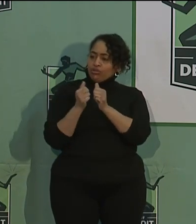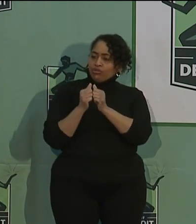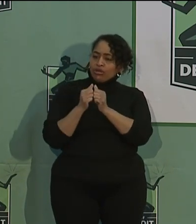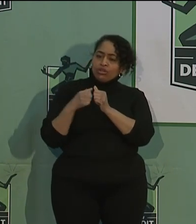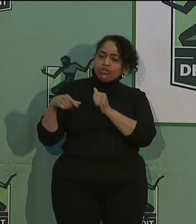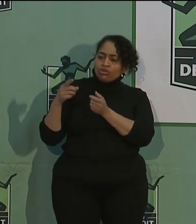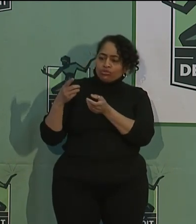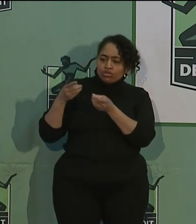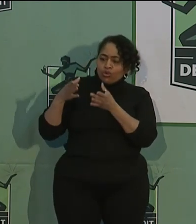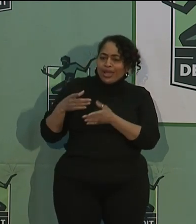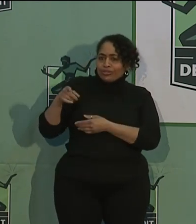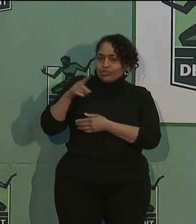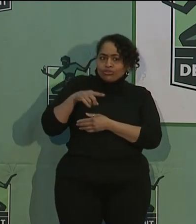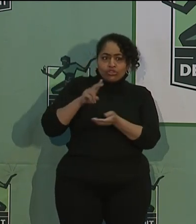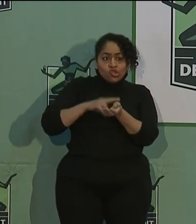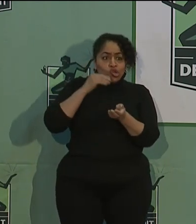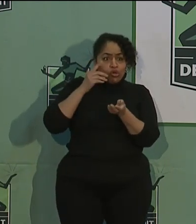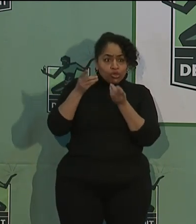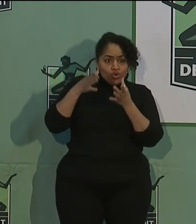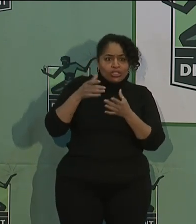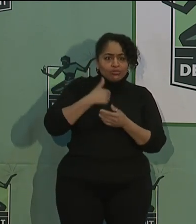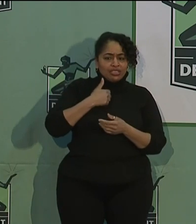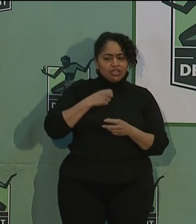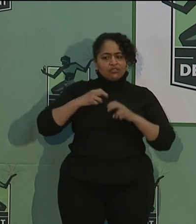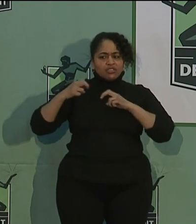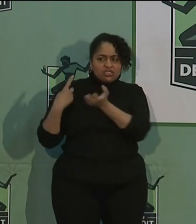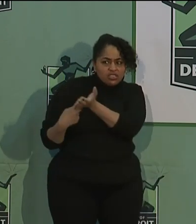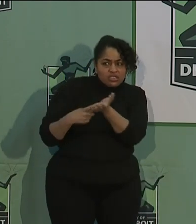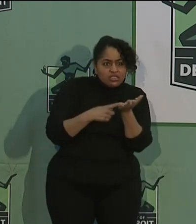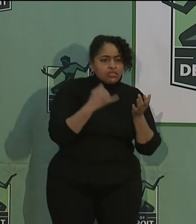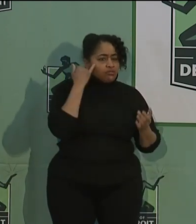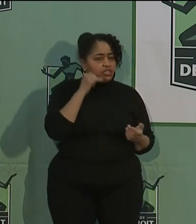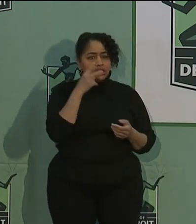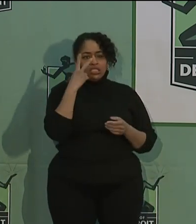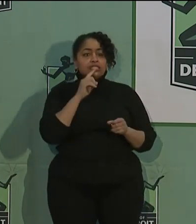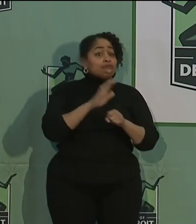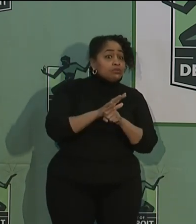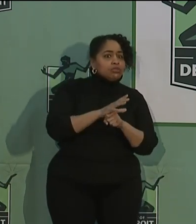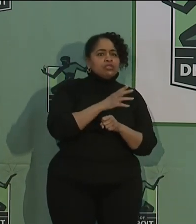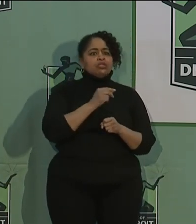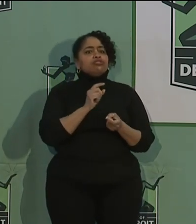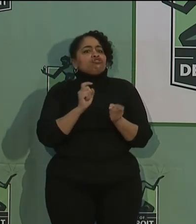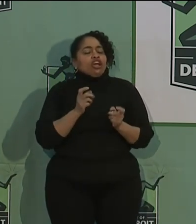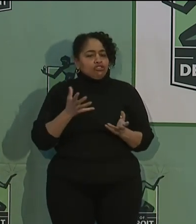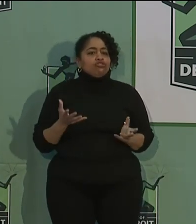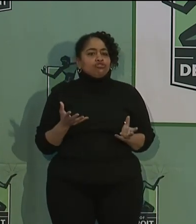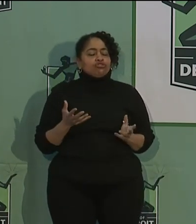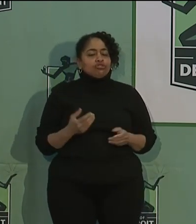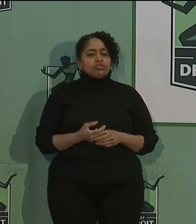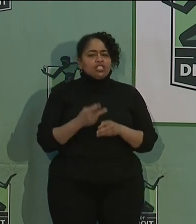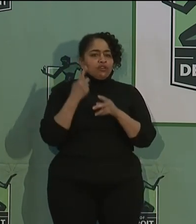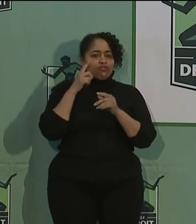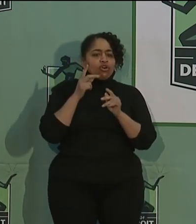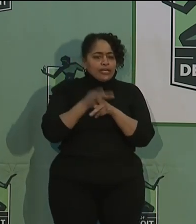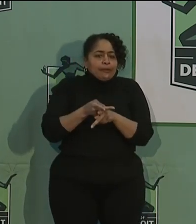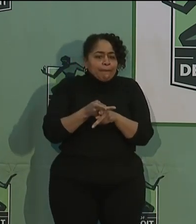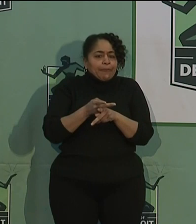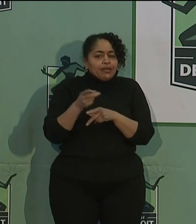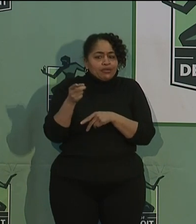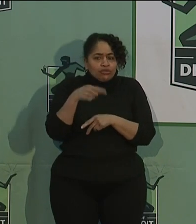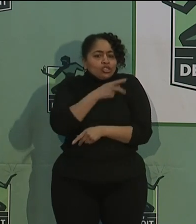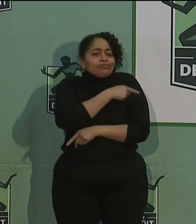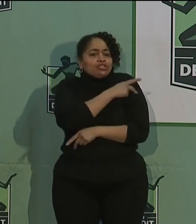don't see a significant commitment in keeping